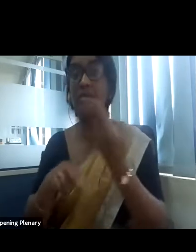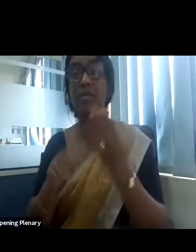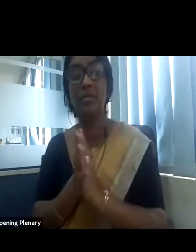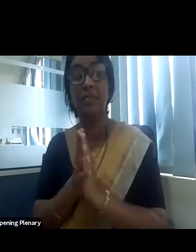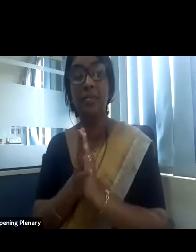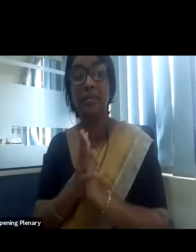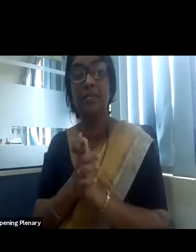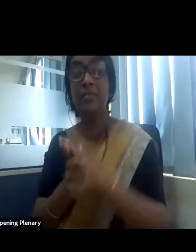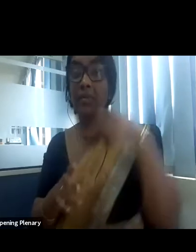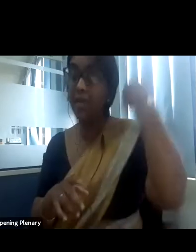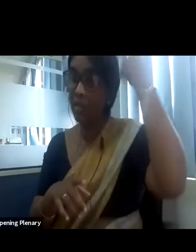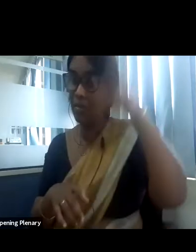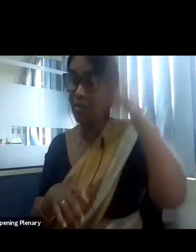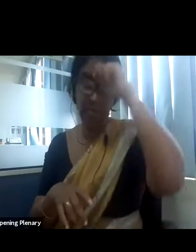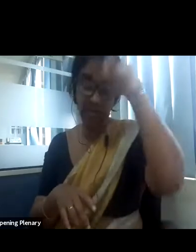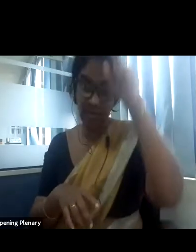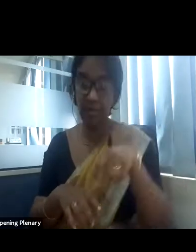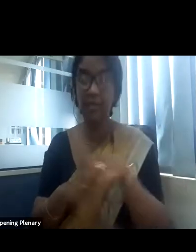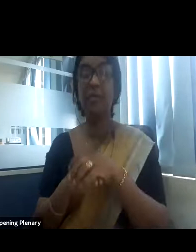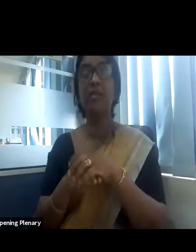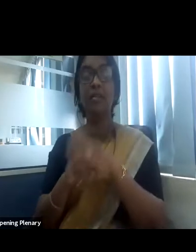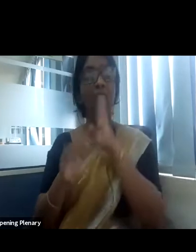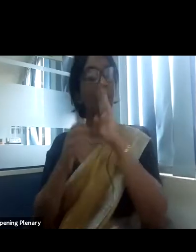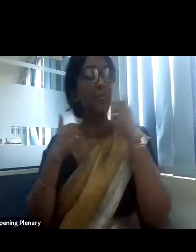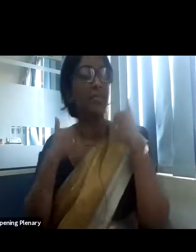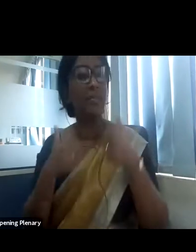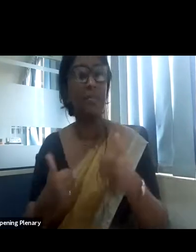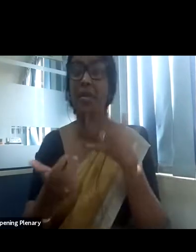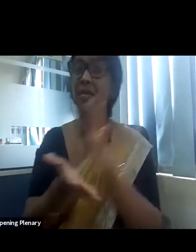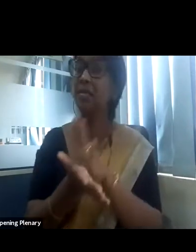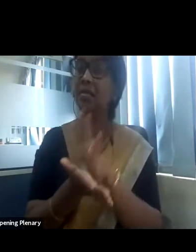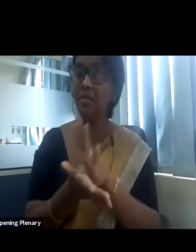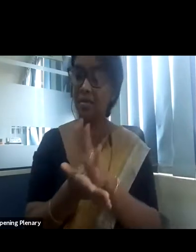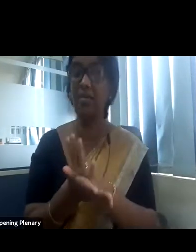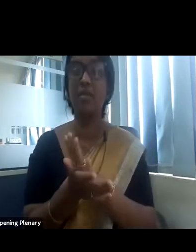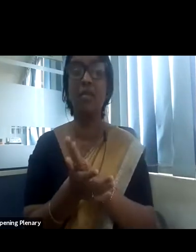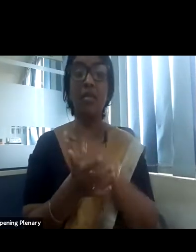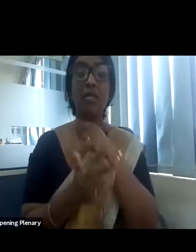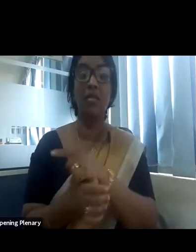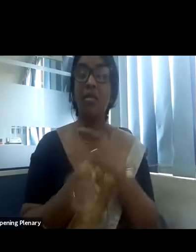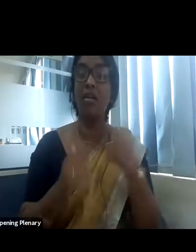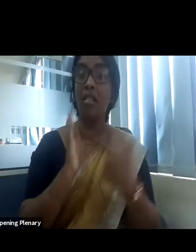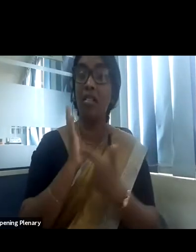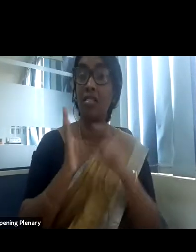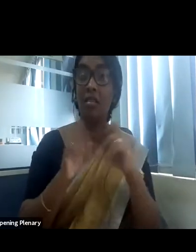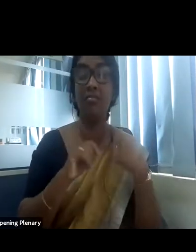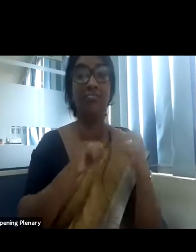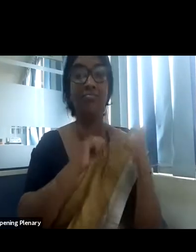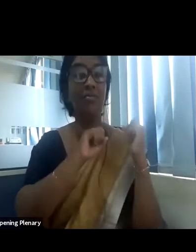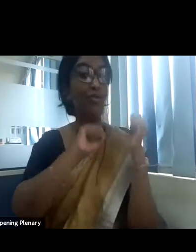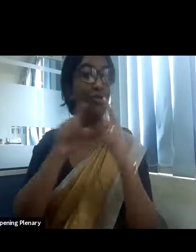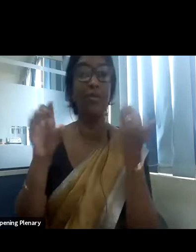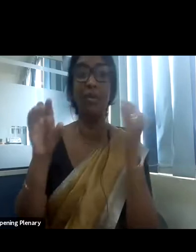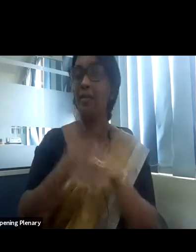gentlemen. I'm glad to be joining you virtually for our discussion on developing a business roadmap to advance